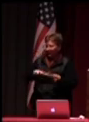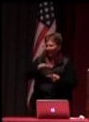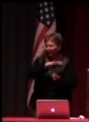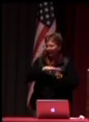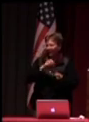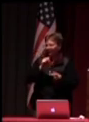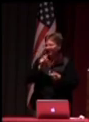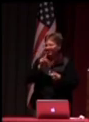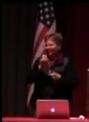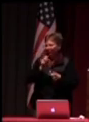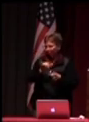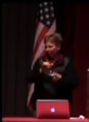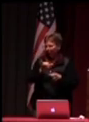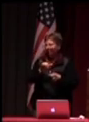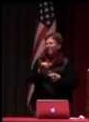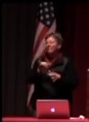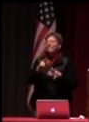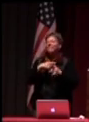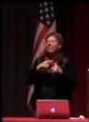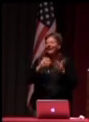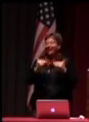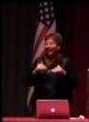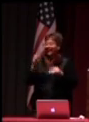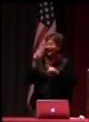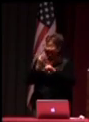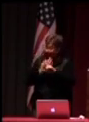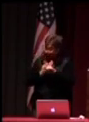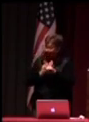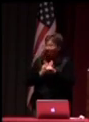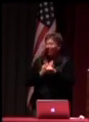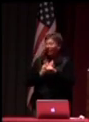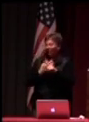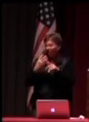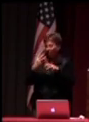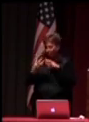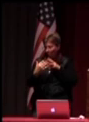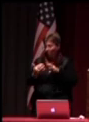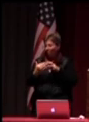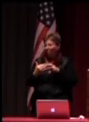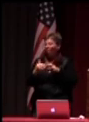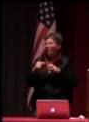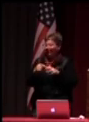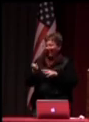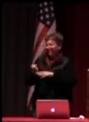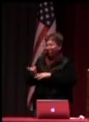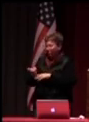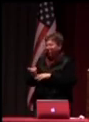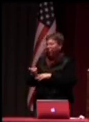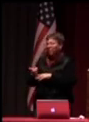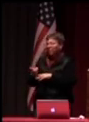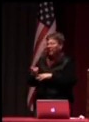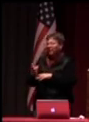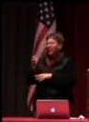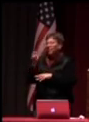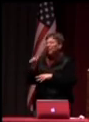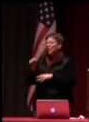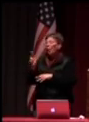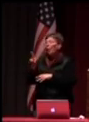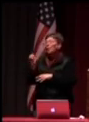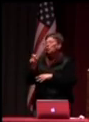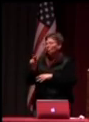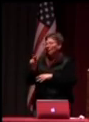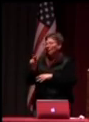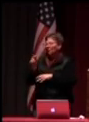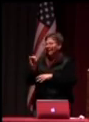Savoy. Then, in a remarkable 9-month campaign, he decisively outfought France's main adversary, the Austrian Empire,